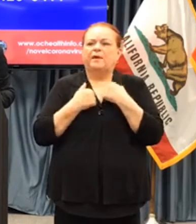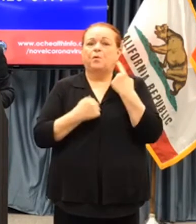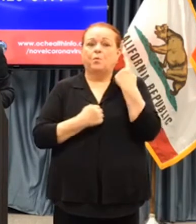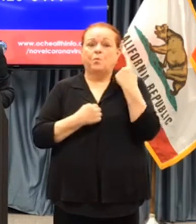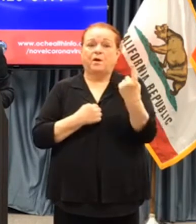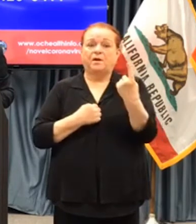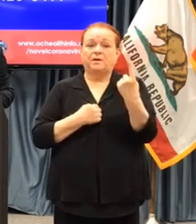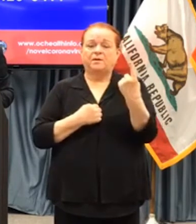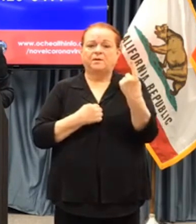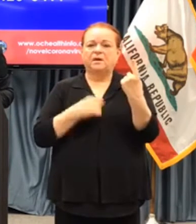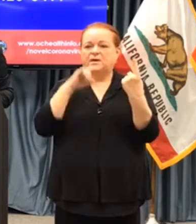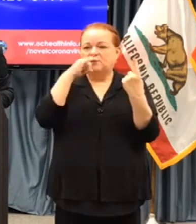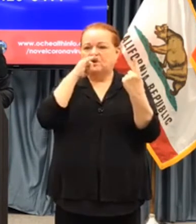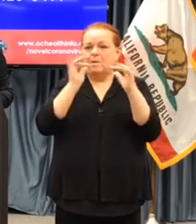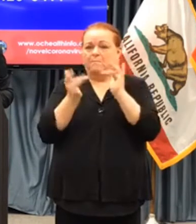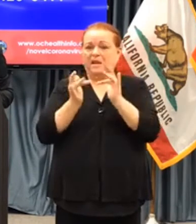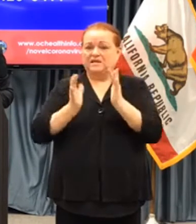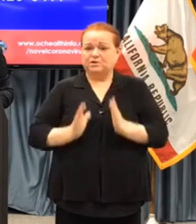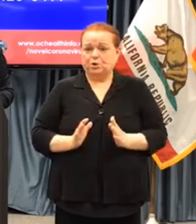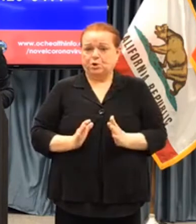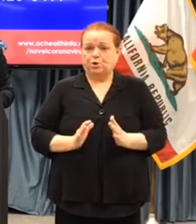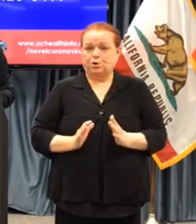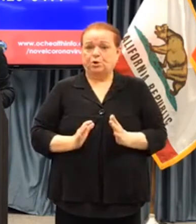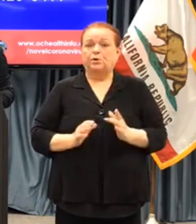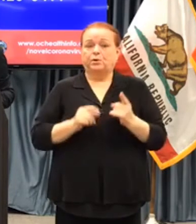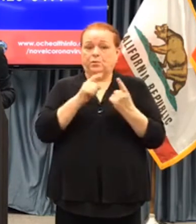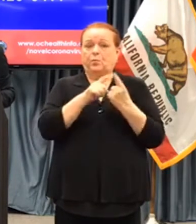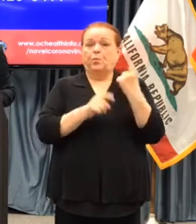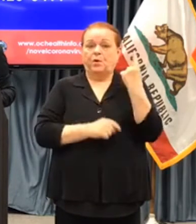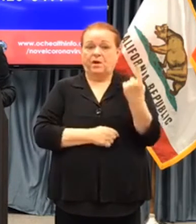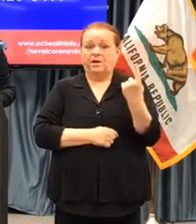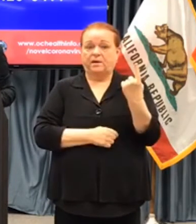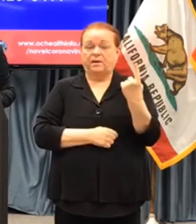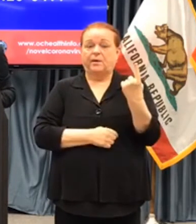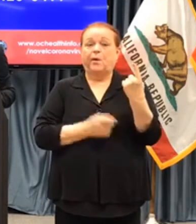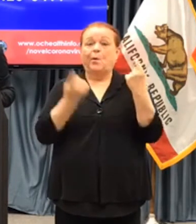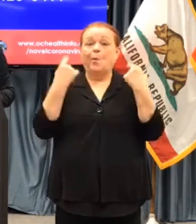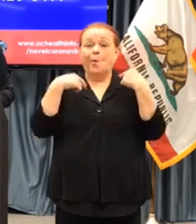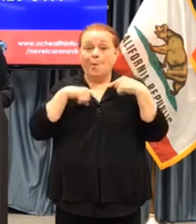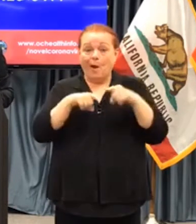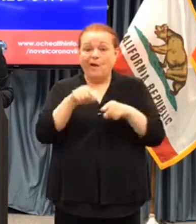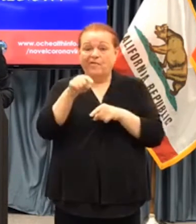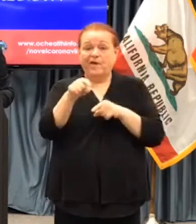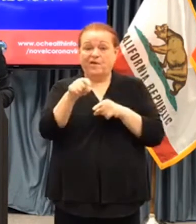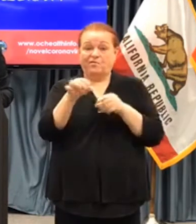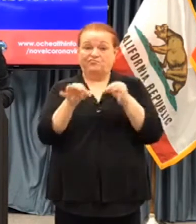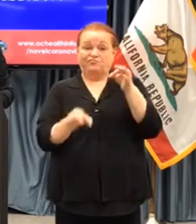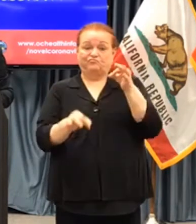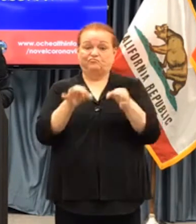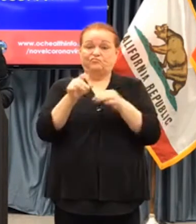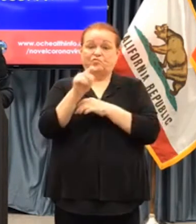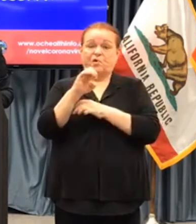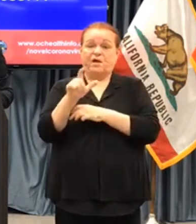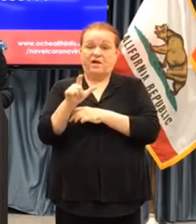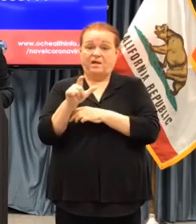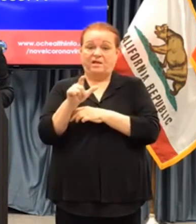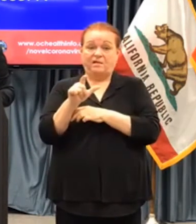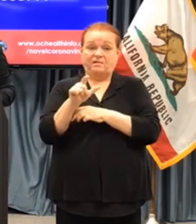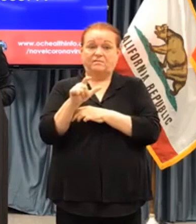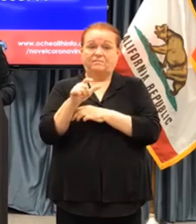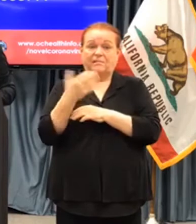alleged child molester we've charged with child molestation, who while they were in trial picking a jury in